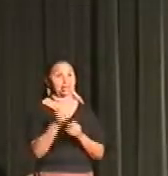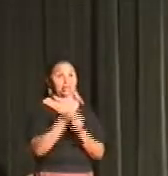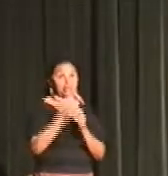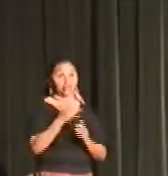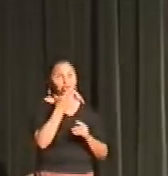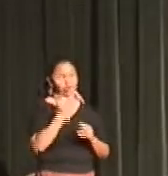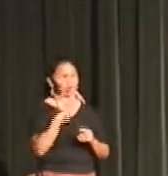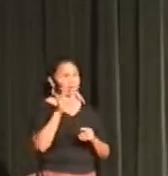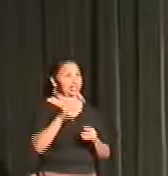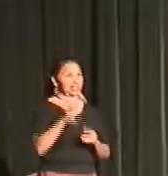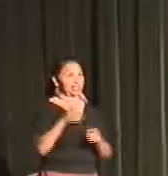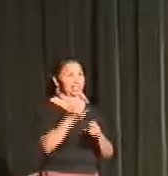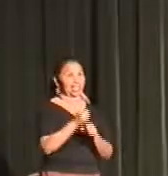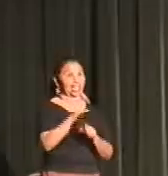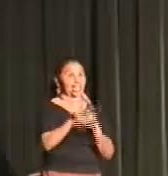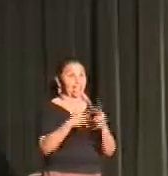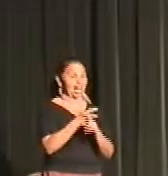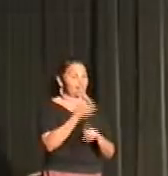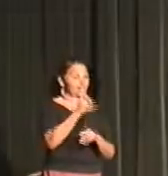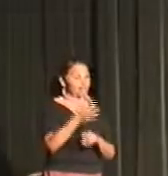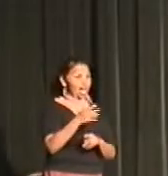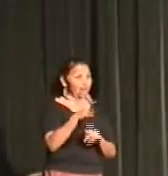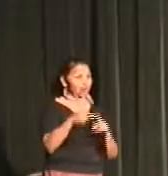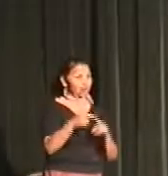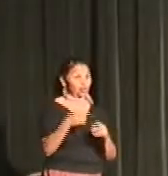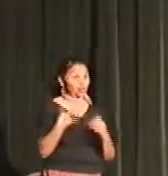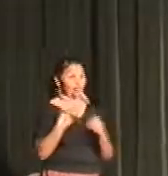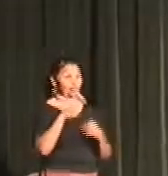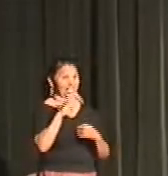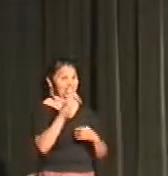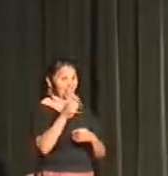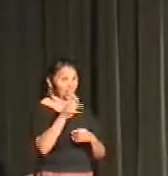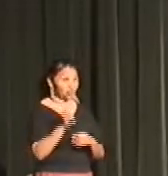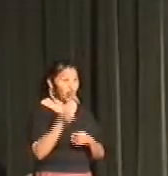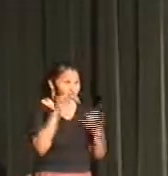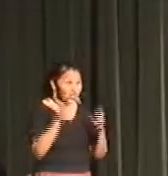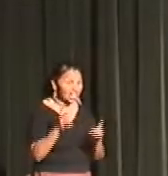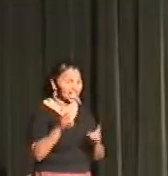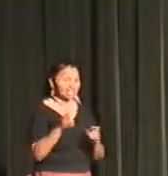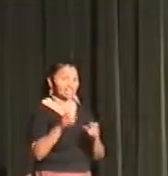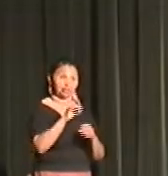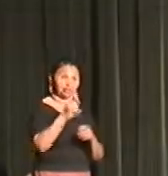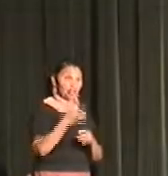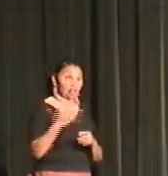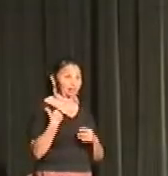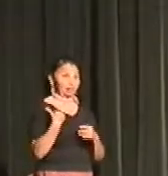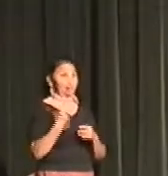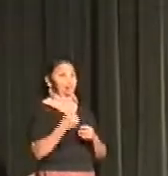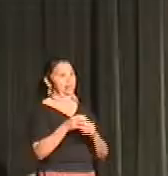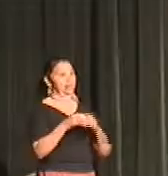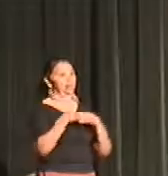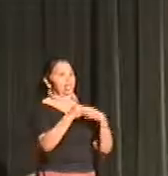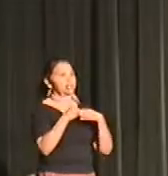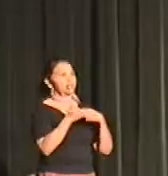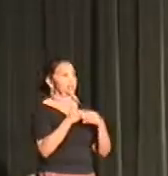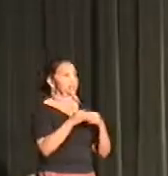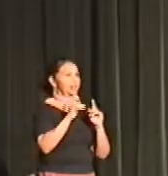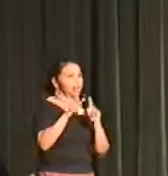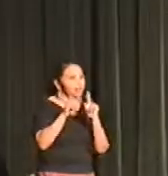the kind of jobs that you get when you have a 7th grade education, and that's what I did. And they were jobs that allowed me a lot of flexibility so that I could get to lots and lots of meetings, you know, of Alcoholics